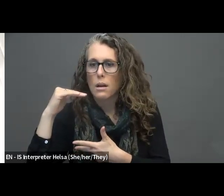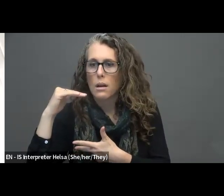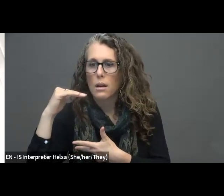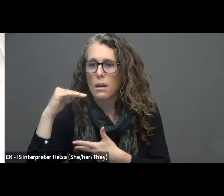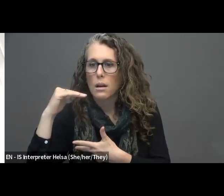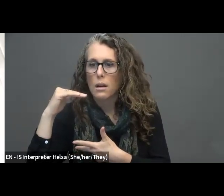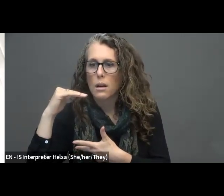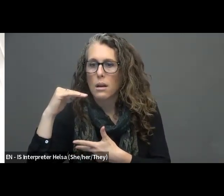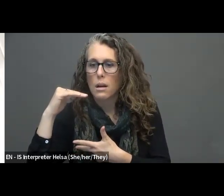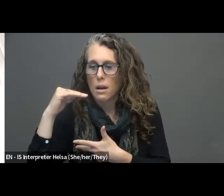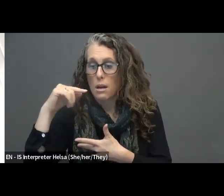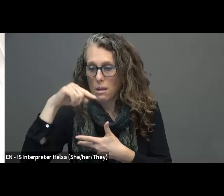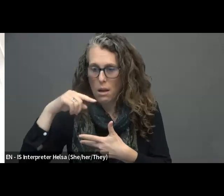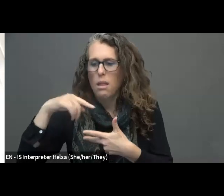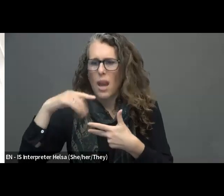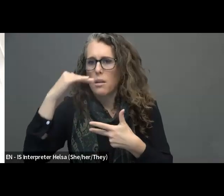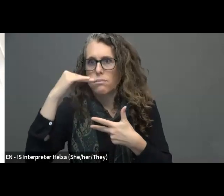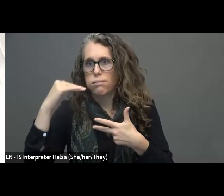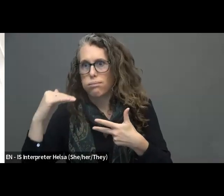L2 learners. So the L2 learners